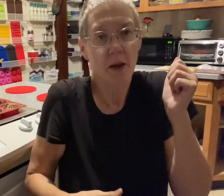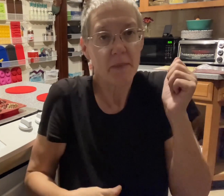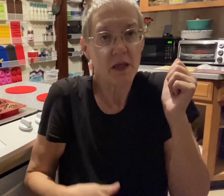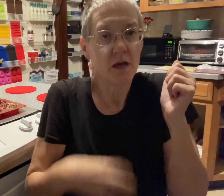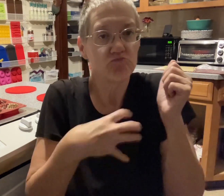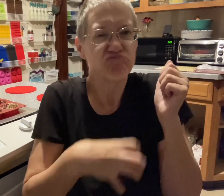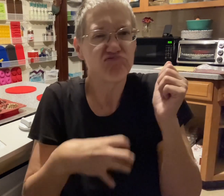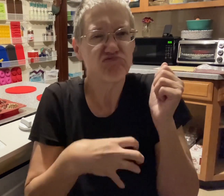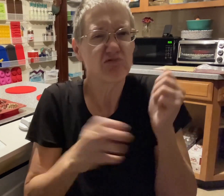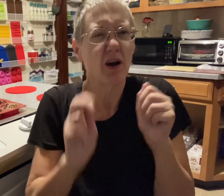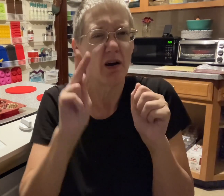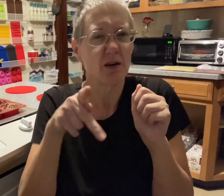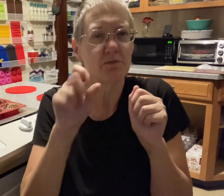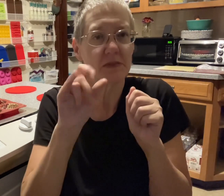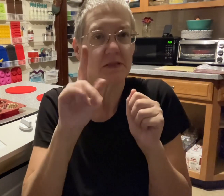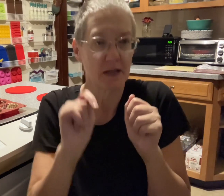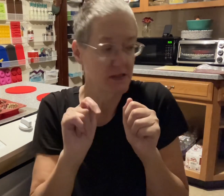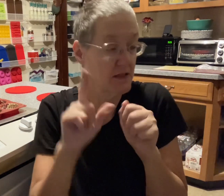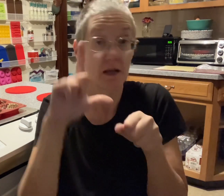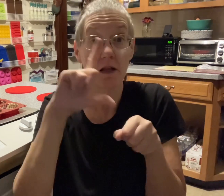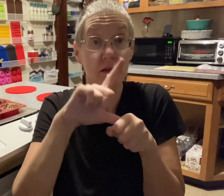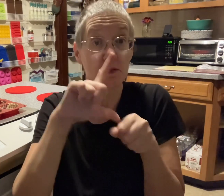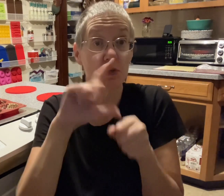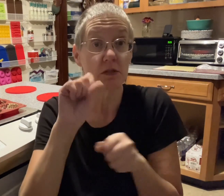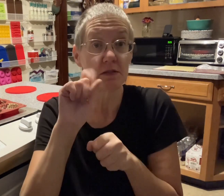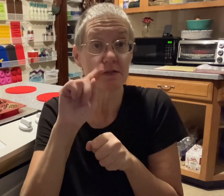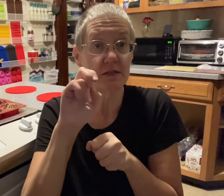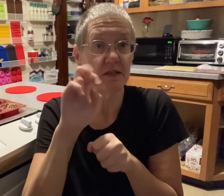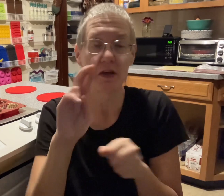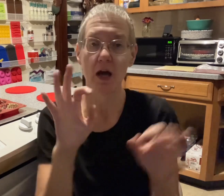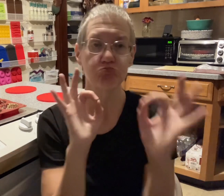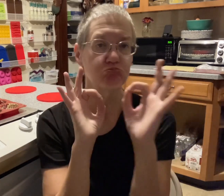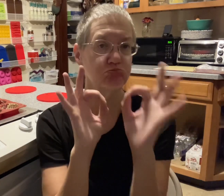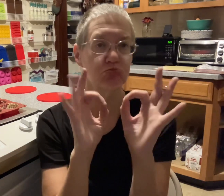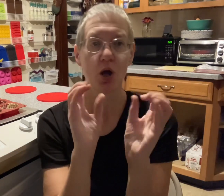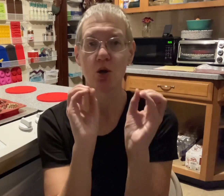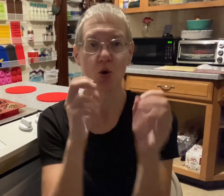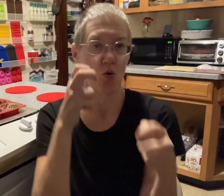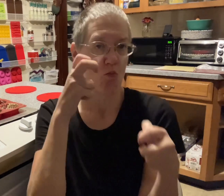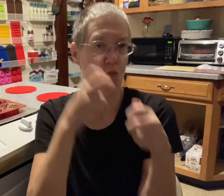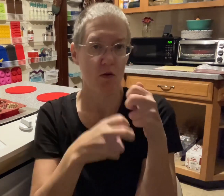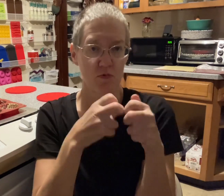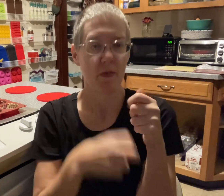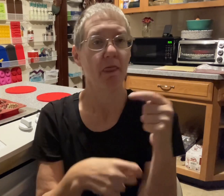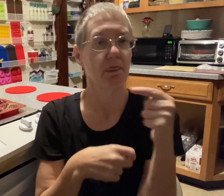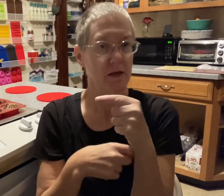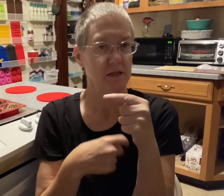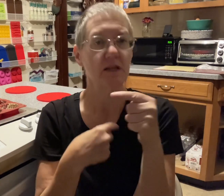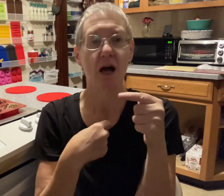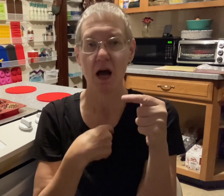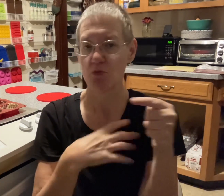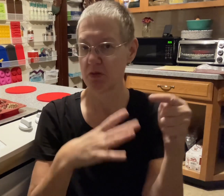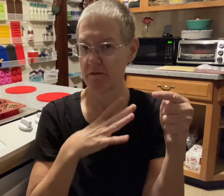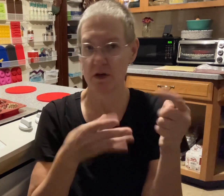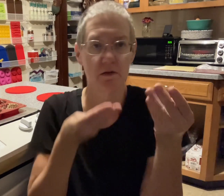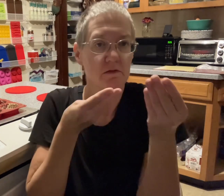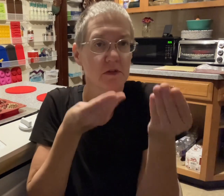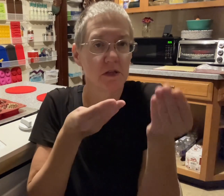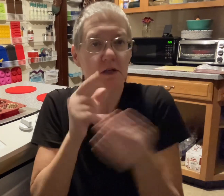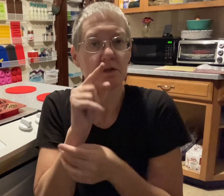people foods with keto sweeteners in it, because it can cause stomach upset. Now, liquid stevia is perfect because it's not going